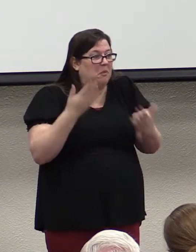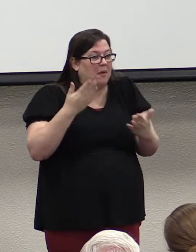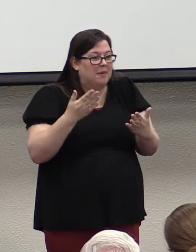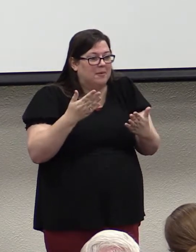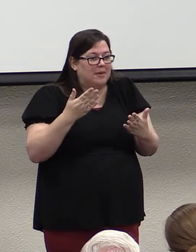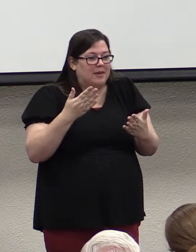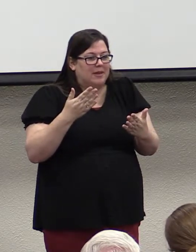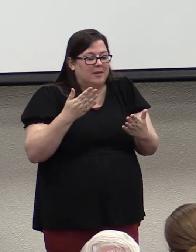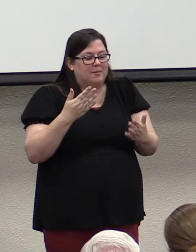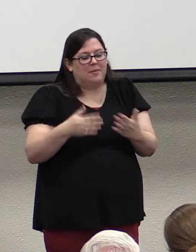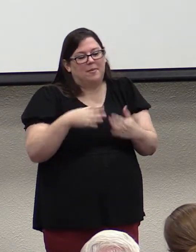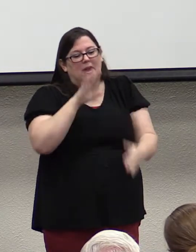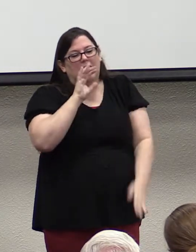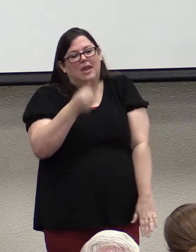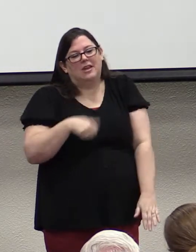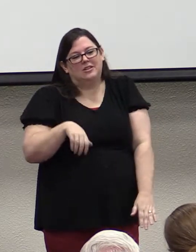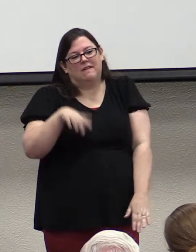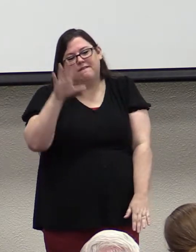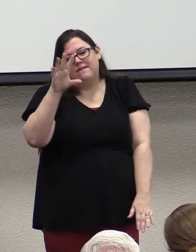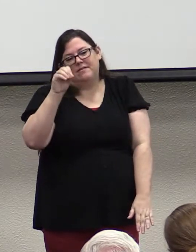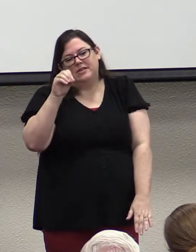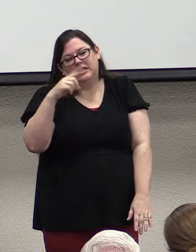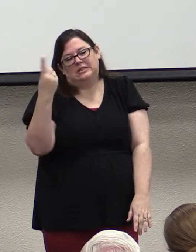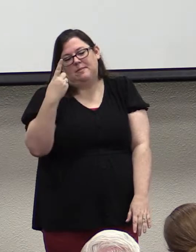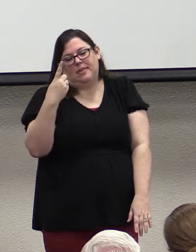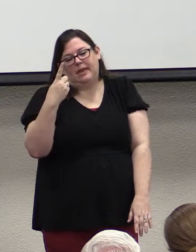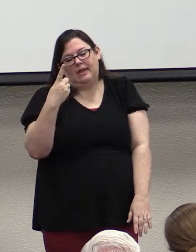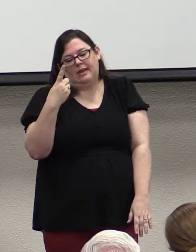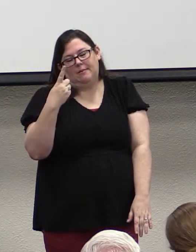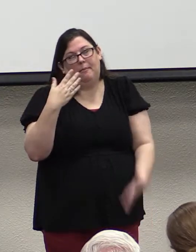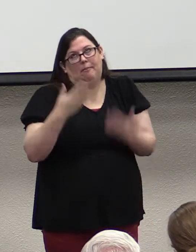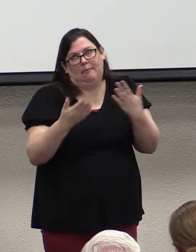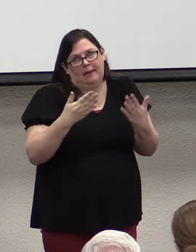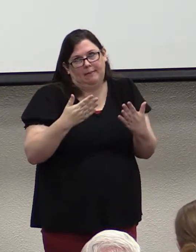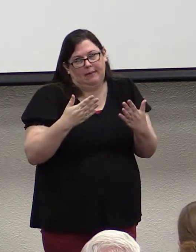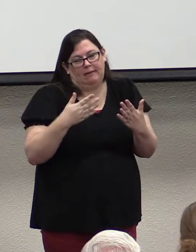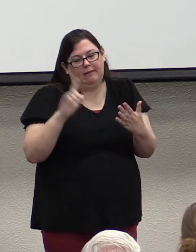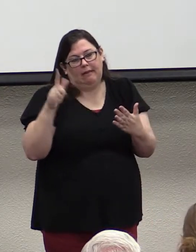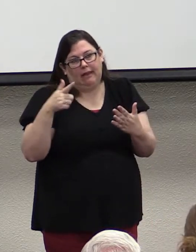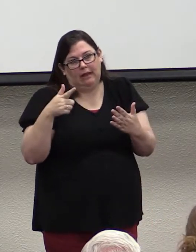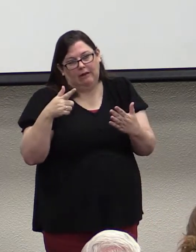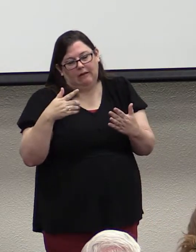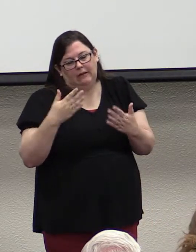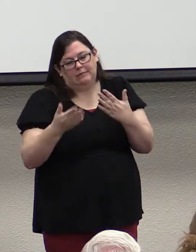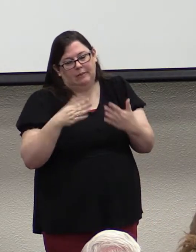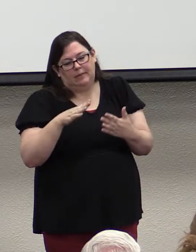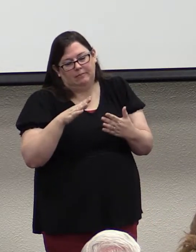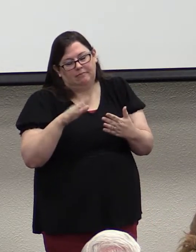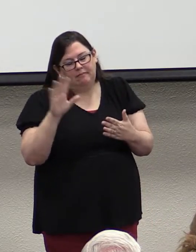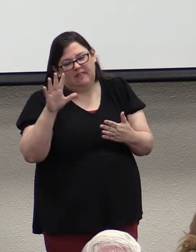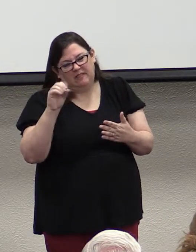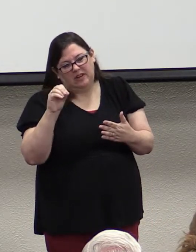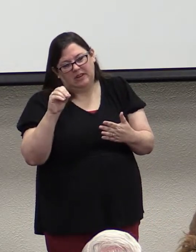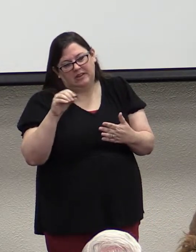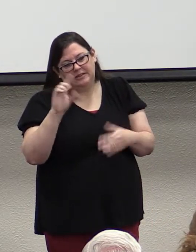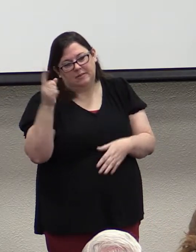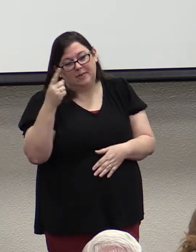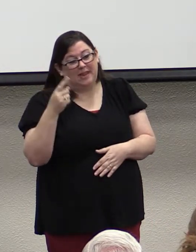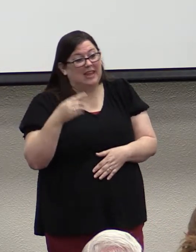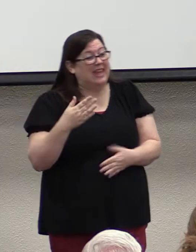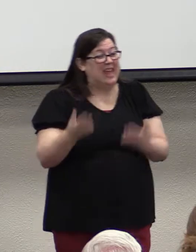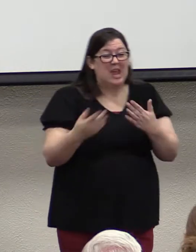maybe 50-something when he's writing a lot of these books. Maybe. The later books, he's maybe 50-something. He probably looked like he was